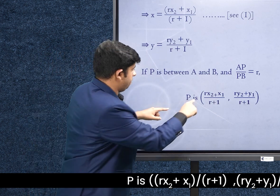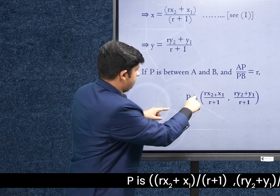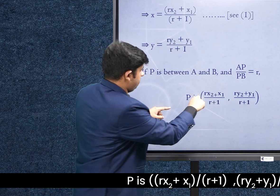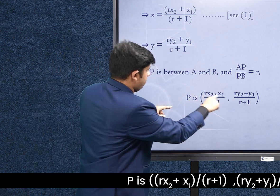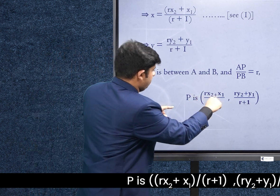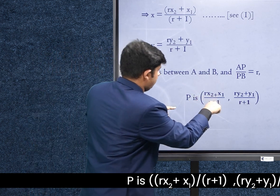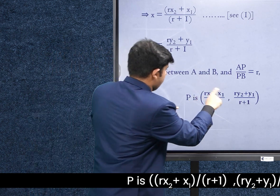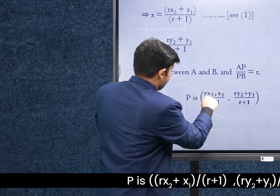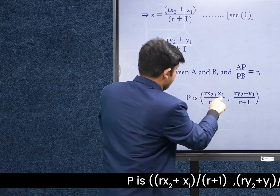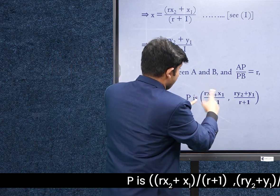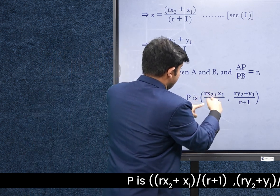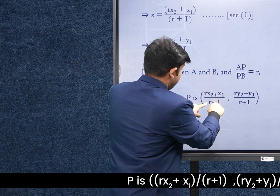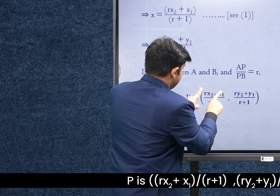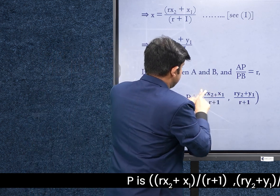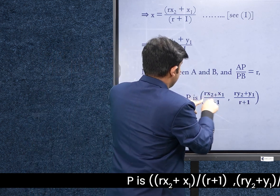1.